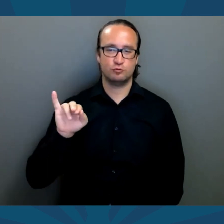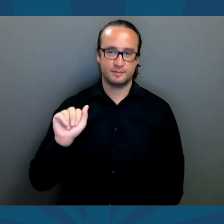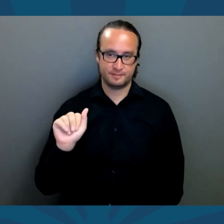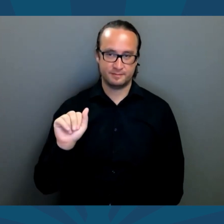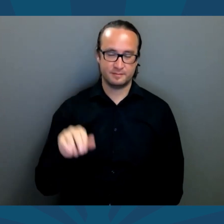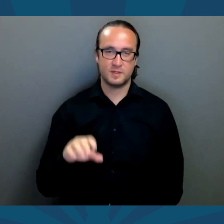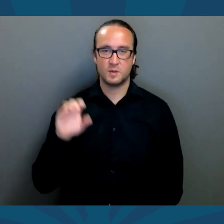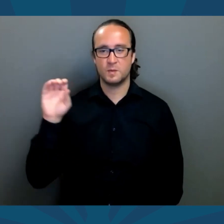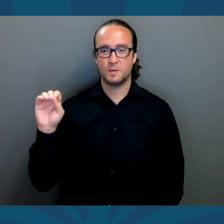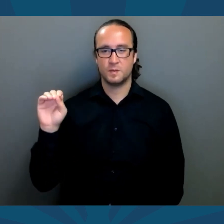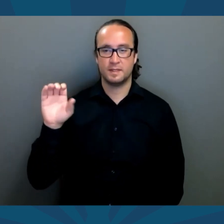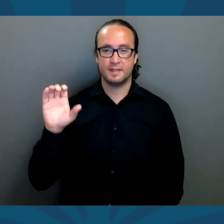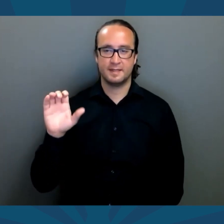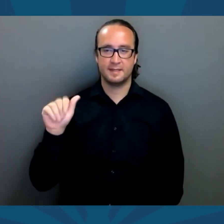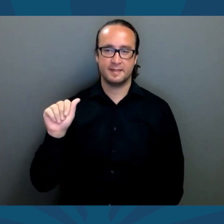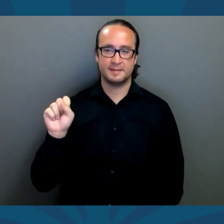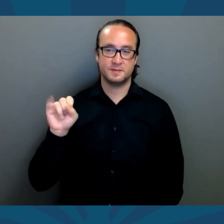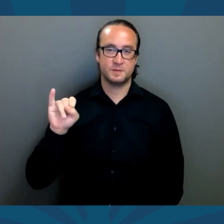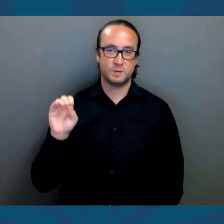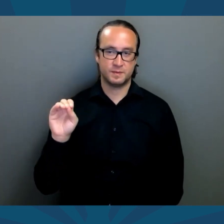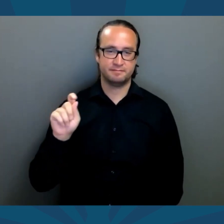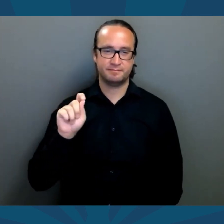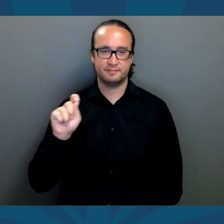Alexandria Ocasio-Cortez,